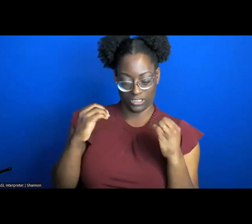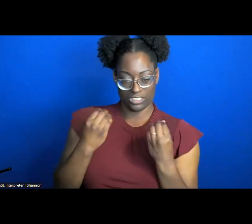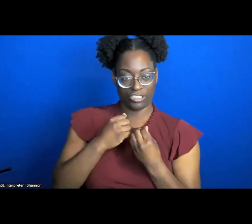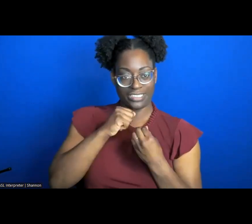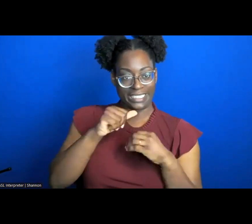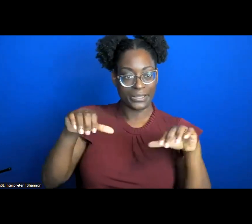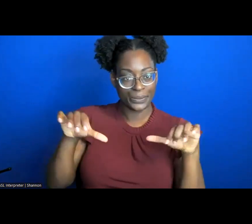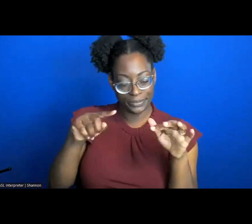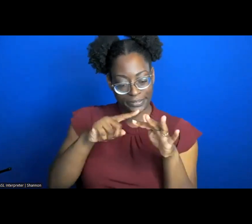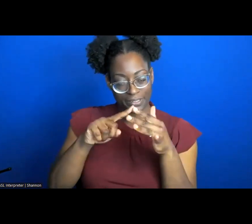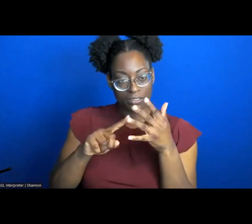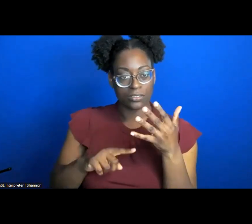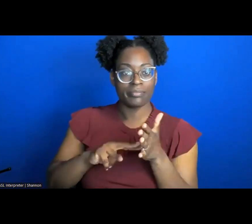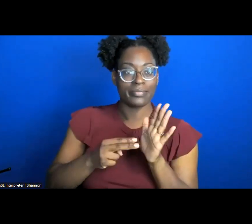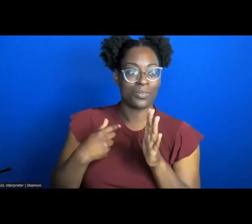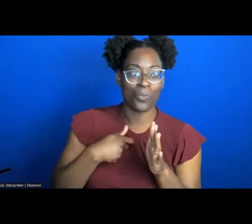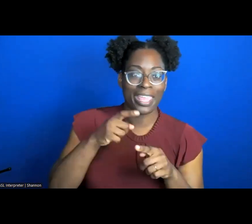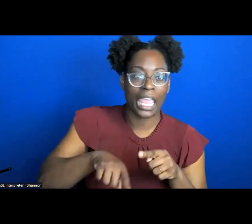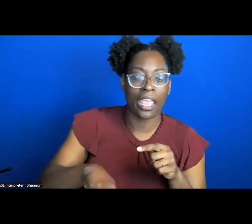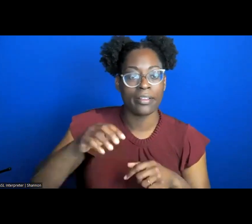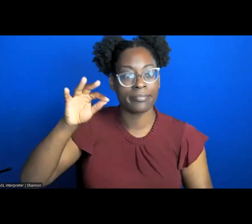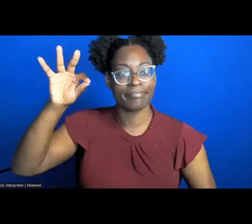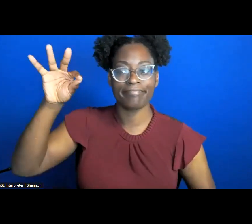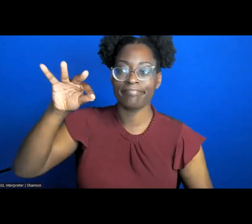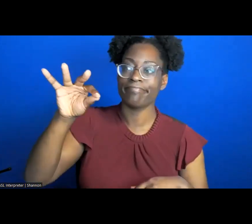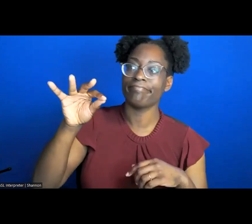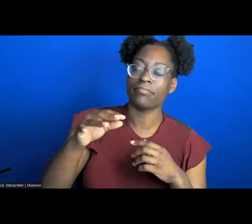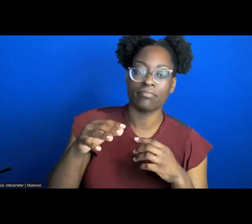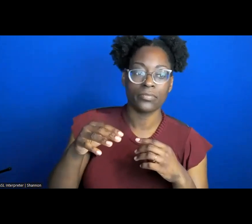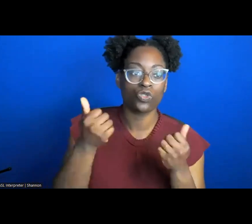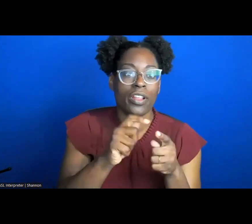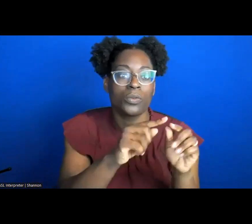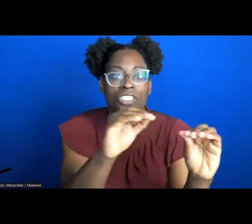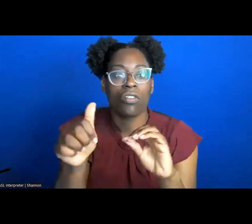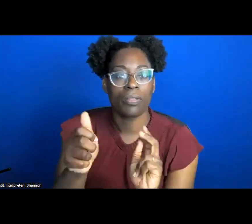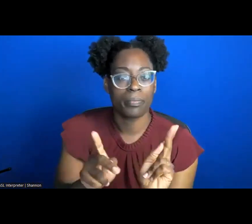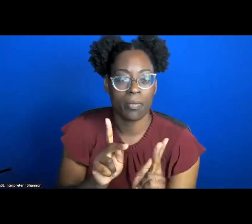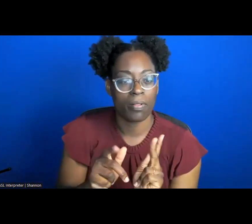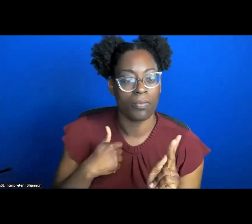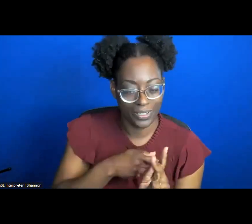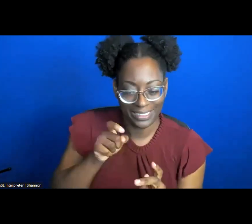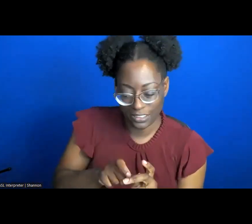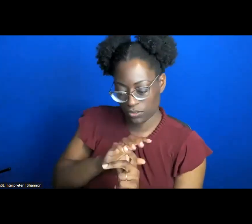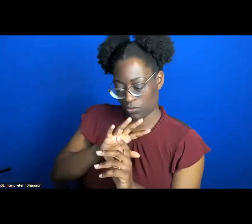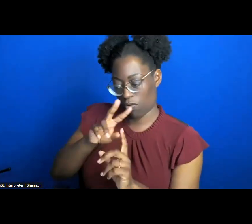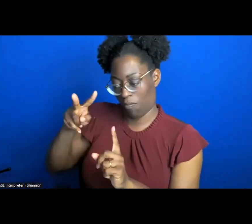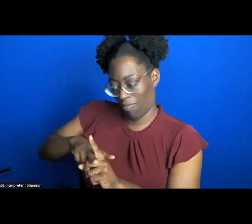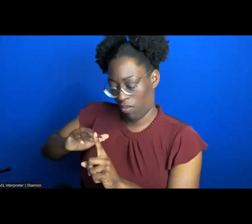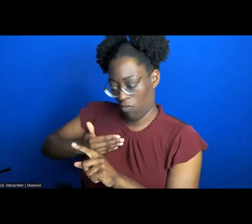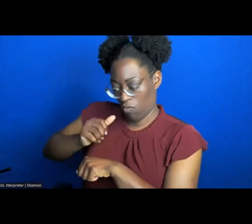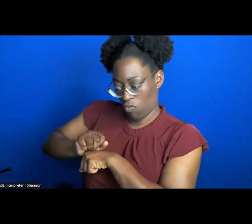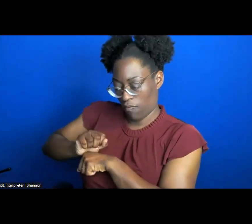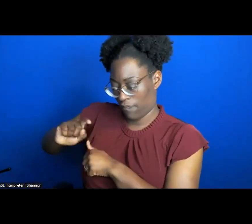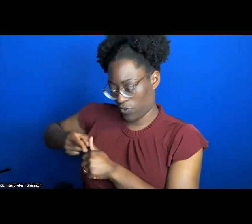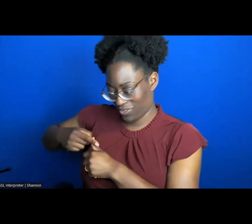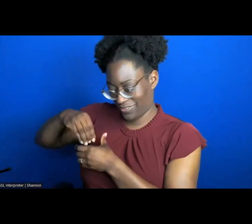So we needed to embody a culture of belonging and then apply that belonging in the work with the field. So I'm going to share a couple